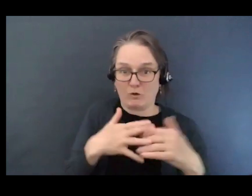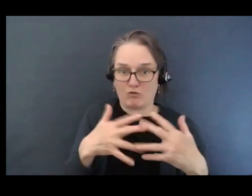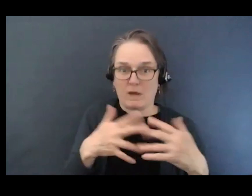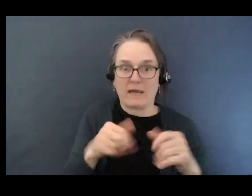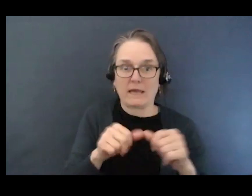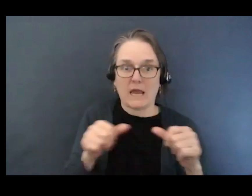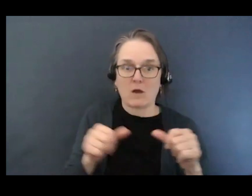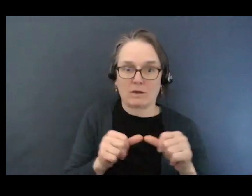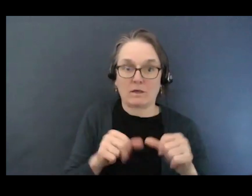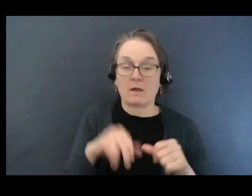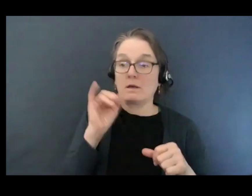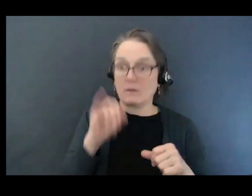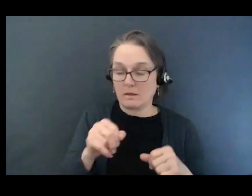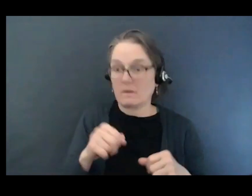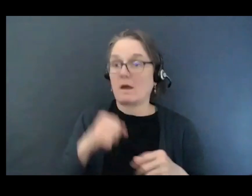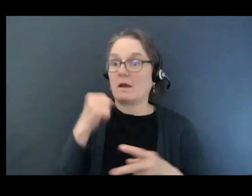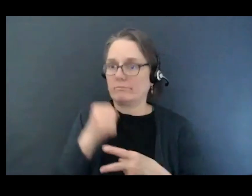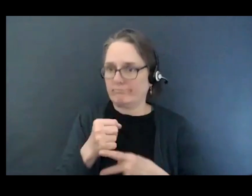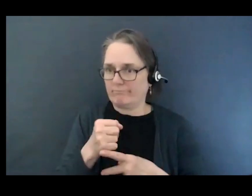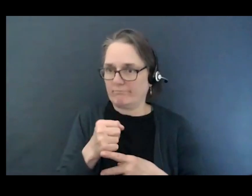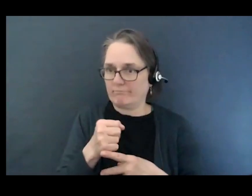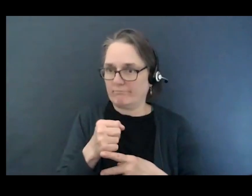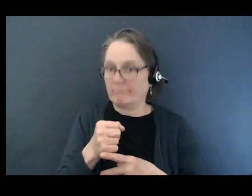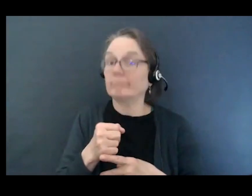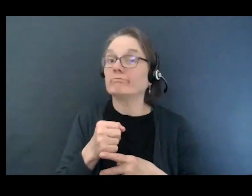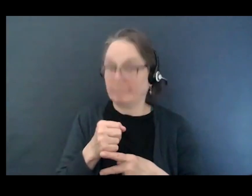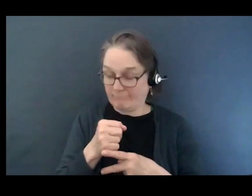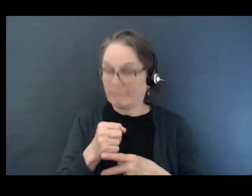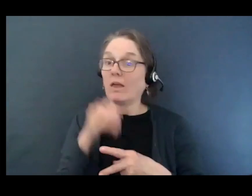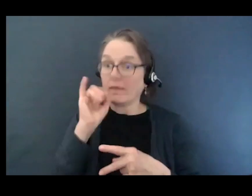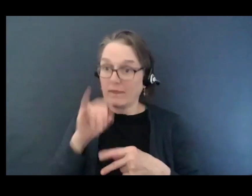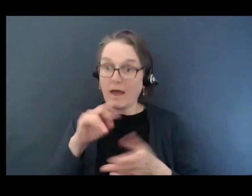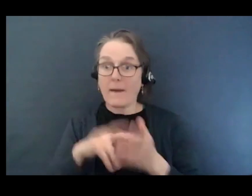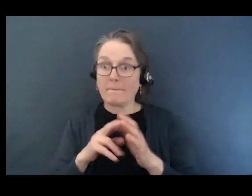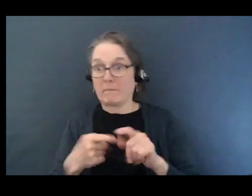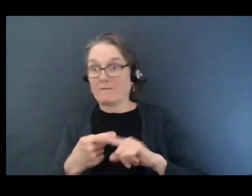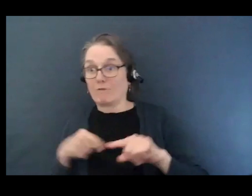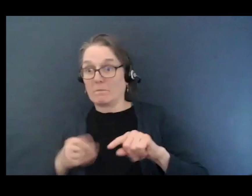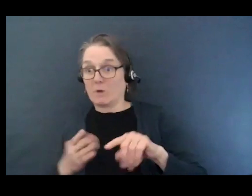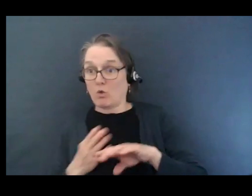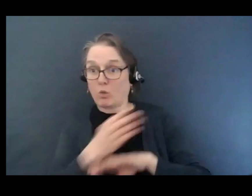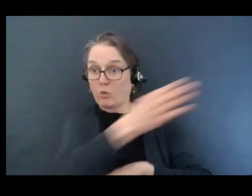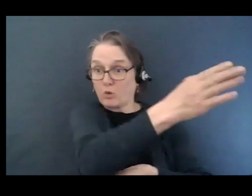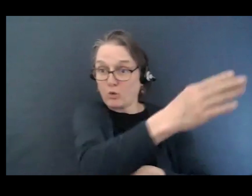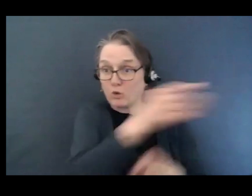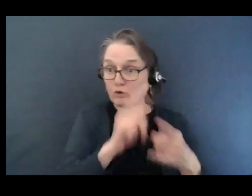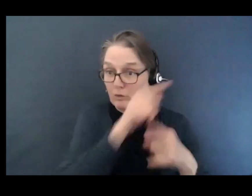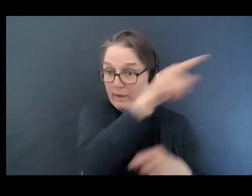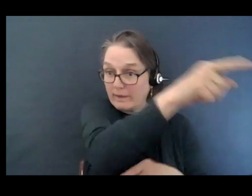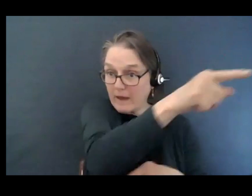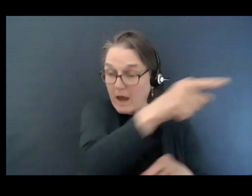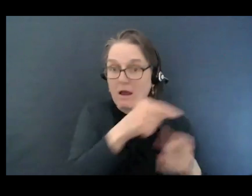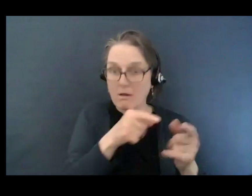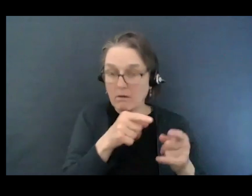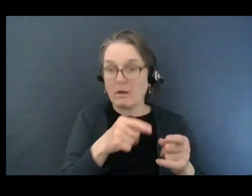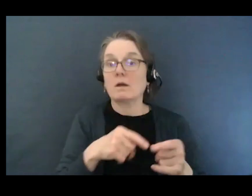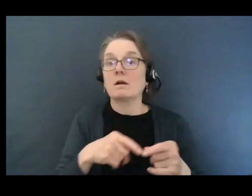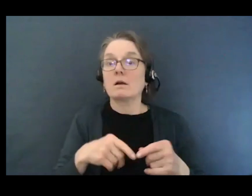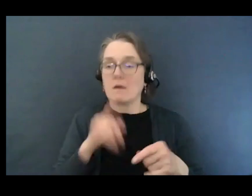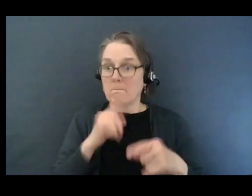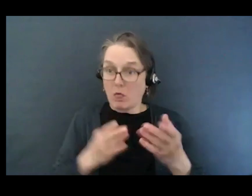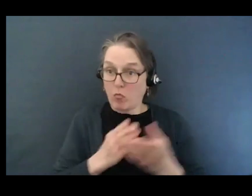What will that do to people's access to destinations overall? The answer is reduce